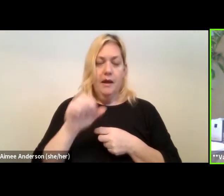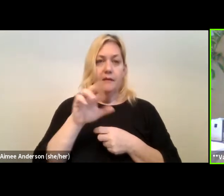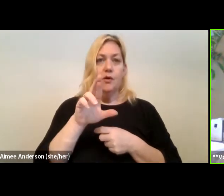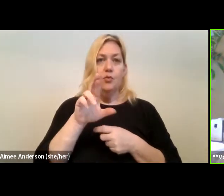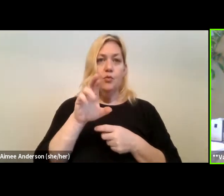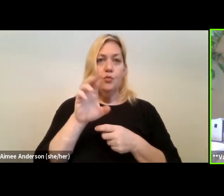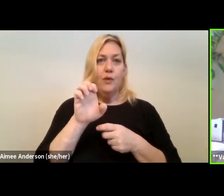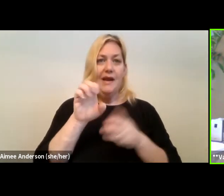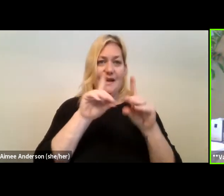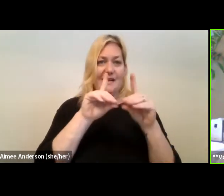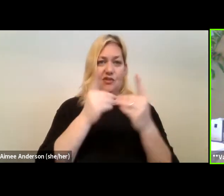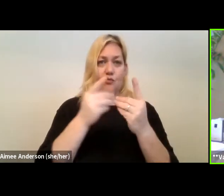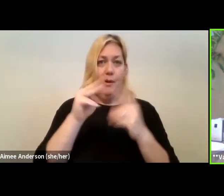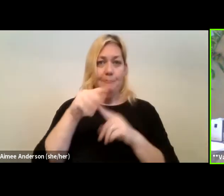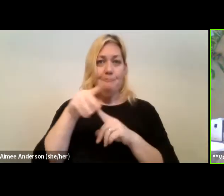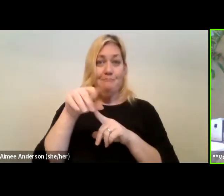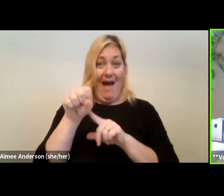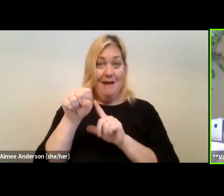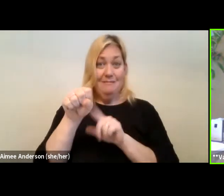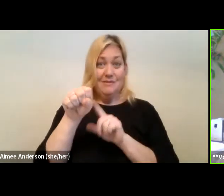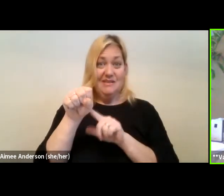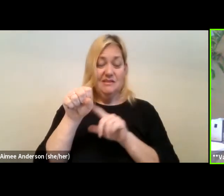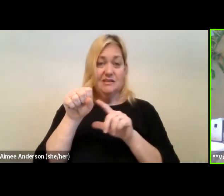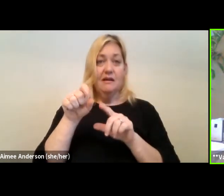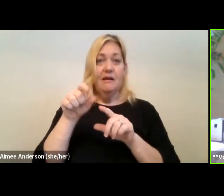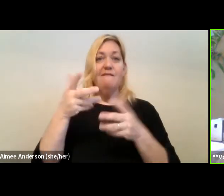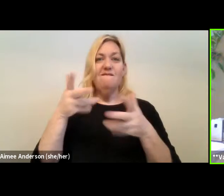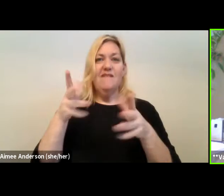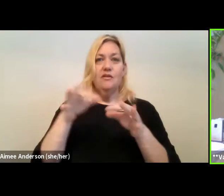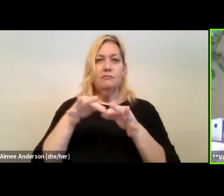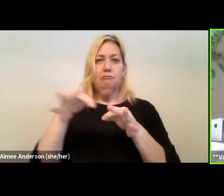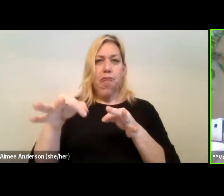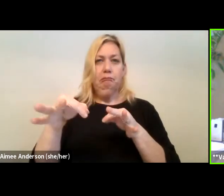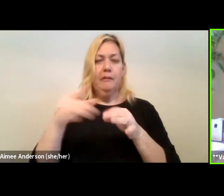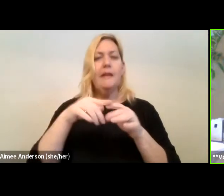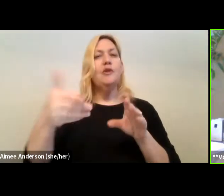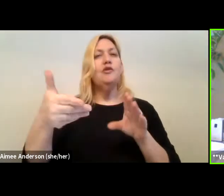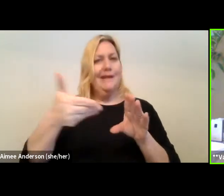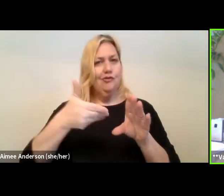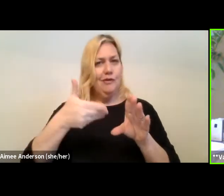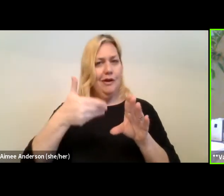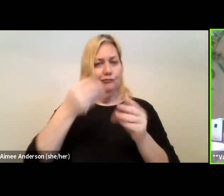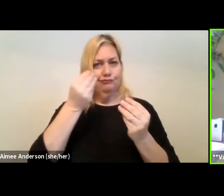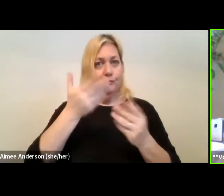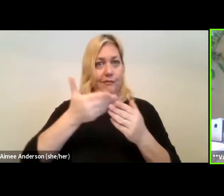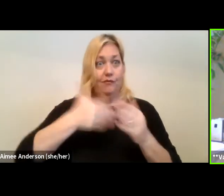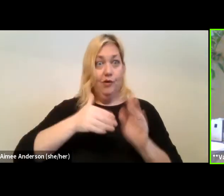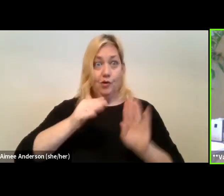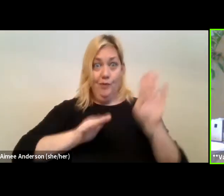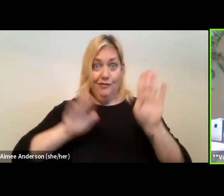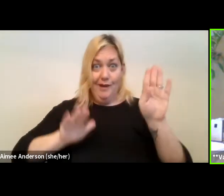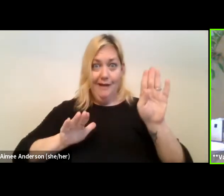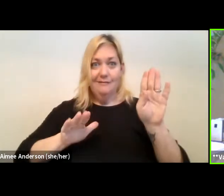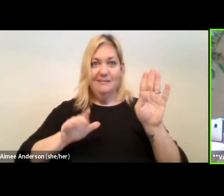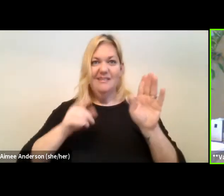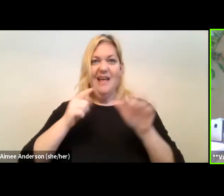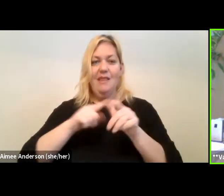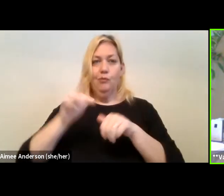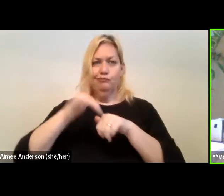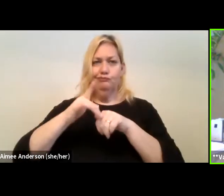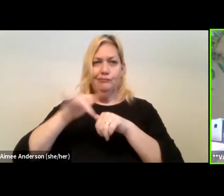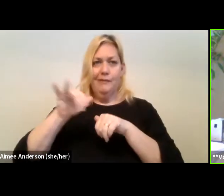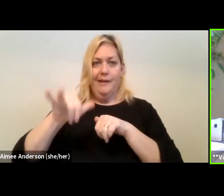have been delayed, and it's let me do the introduction first before you raise your hands, and then we'll get to that.